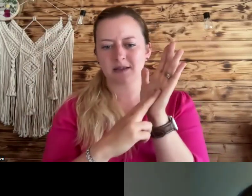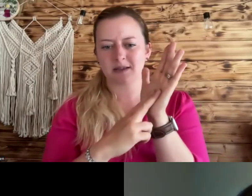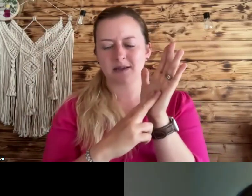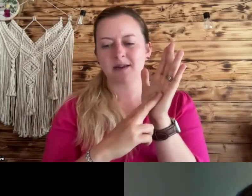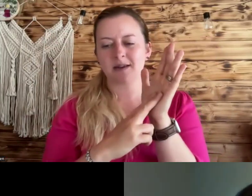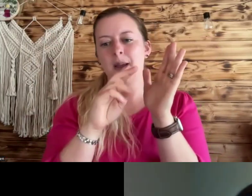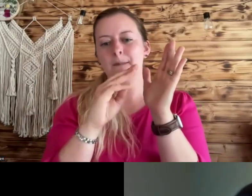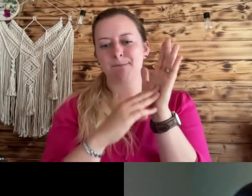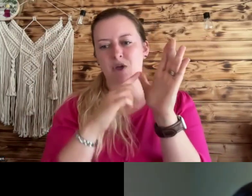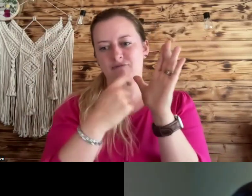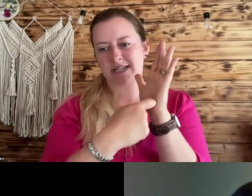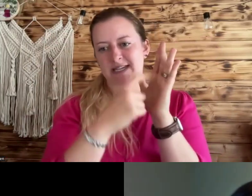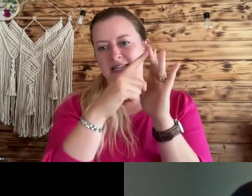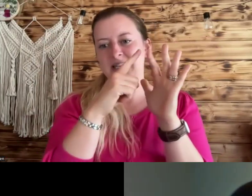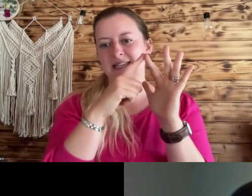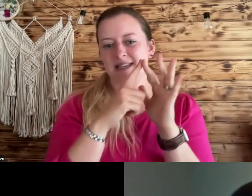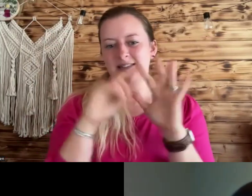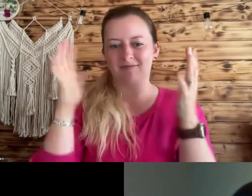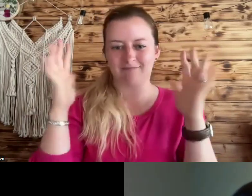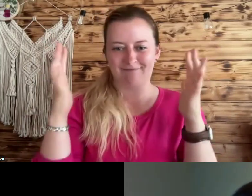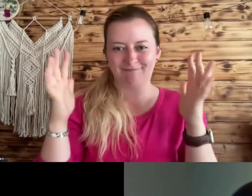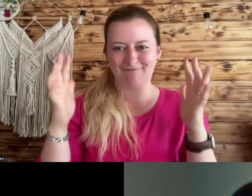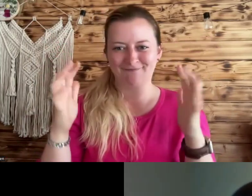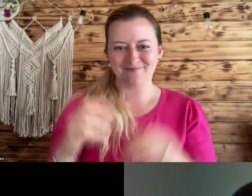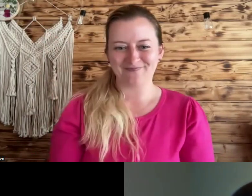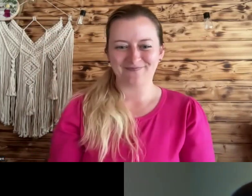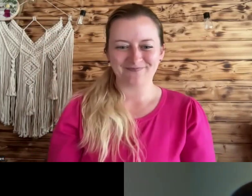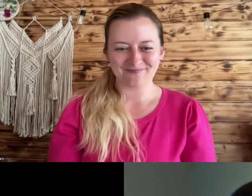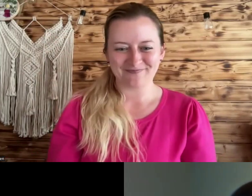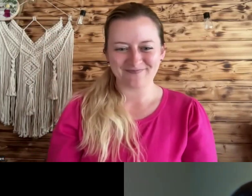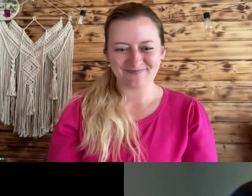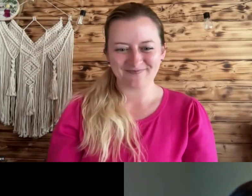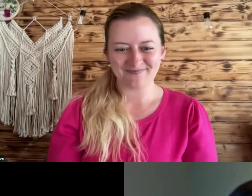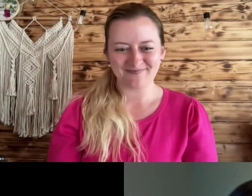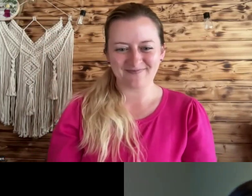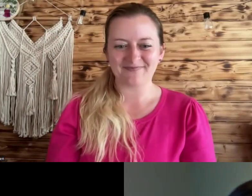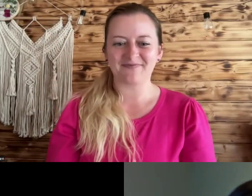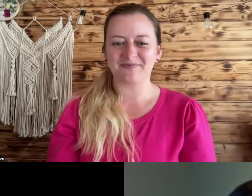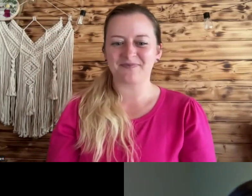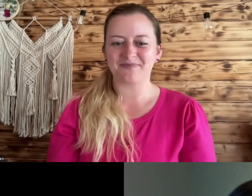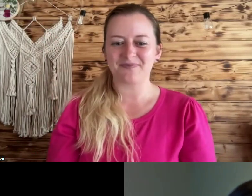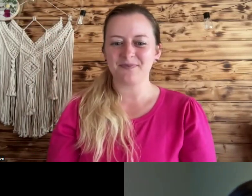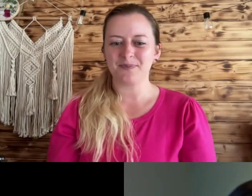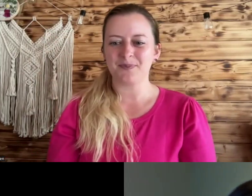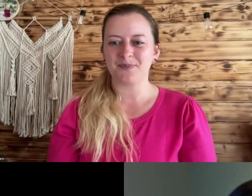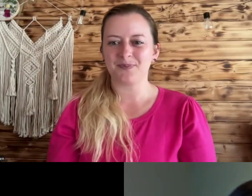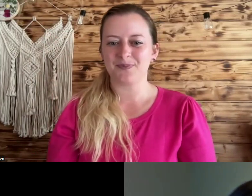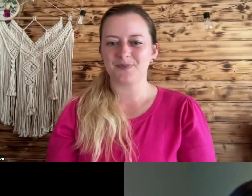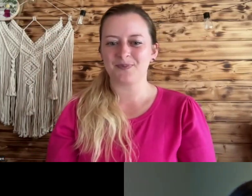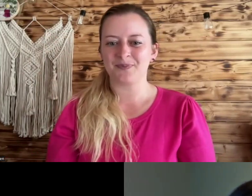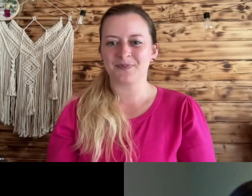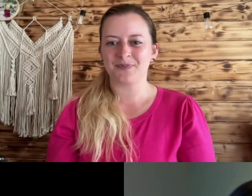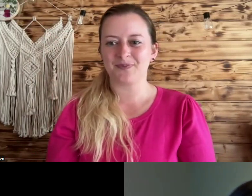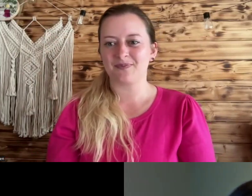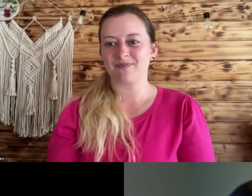Kananga. I've got a spare one so I can send it. That's wonderful. So now it's over to you to share